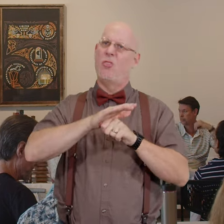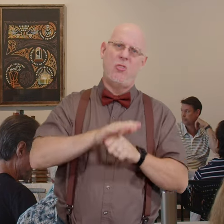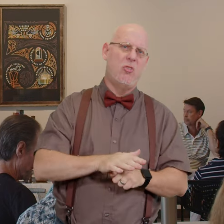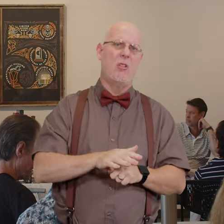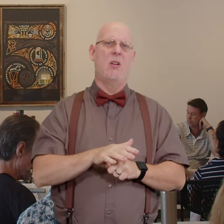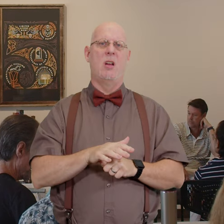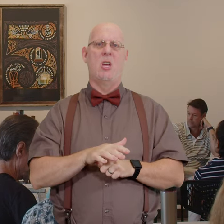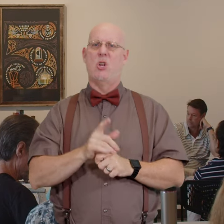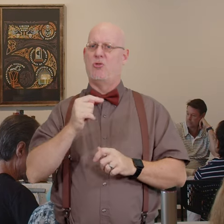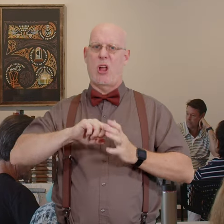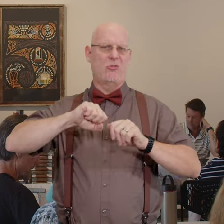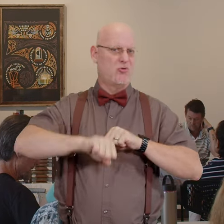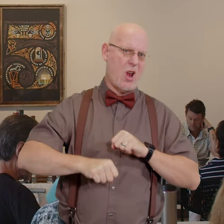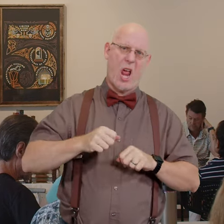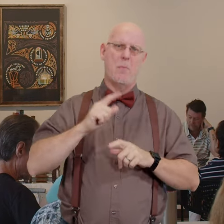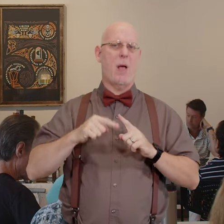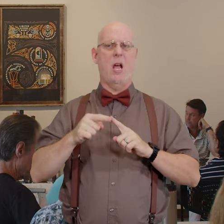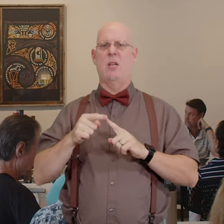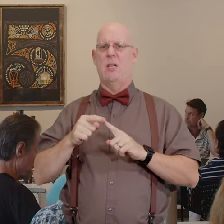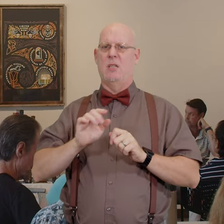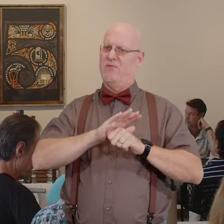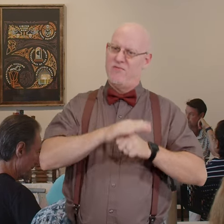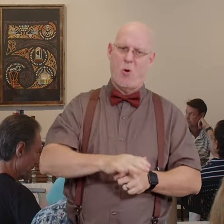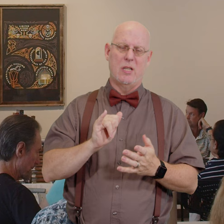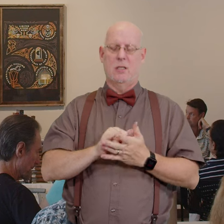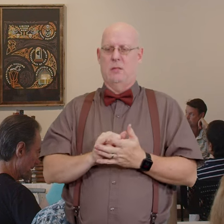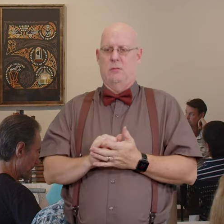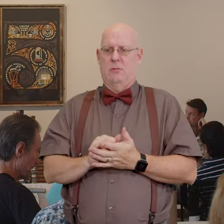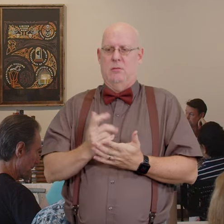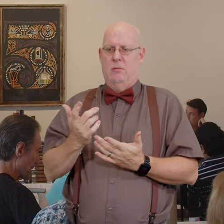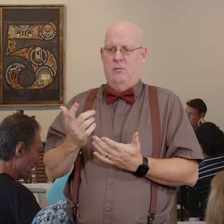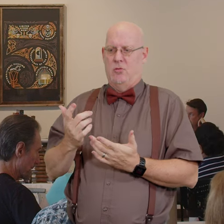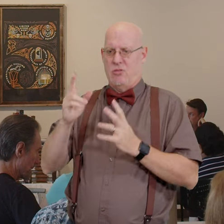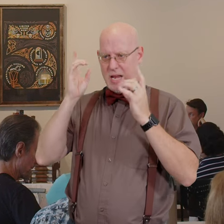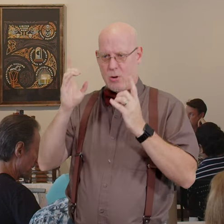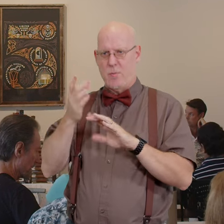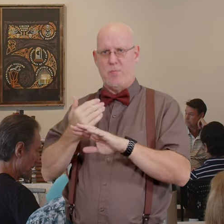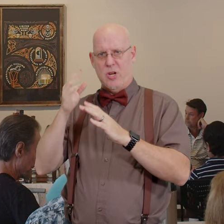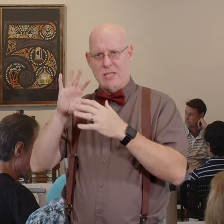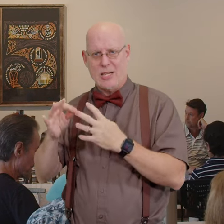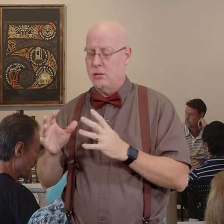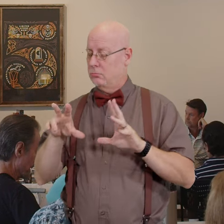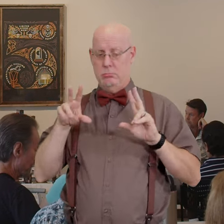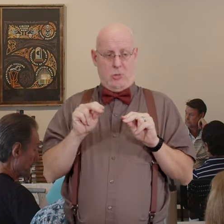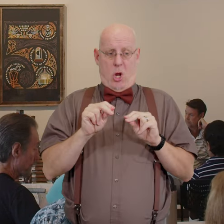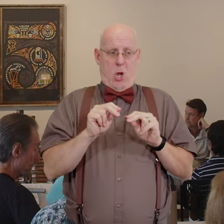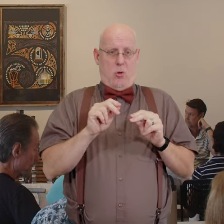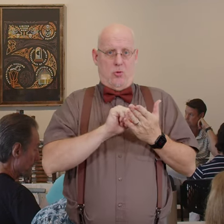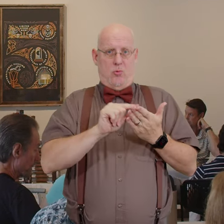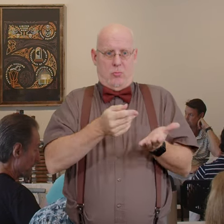trying to press home? Trying to grind the axe of predestination? I'm like, no. Scripture is. It's just everywhere.